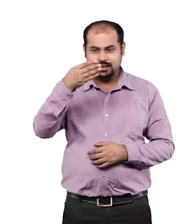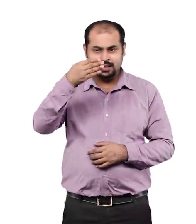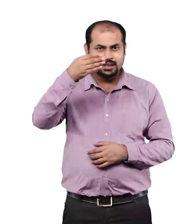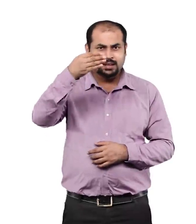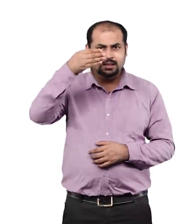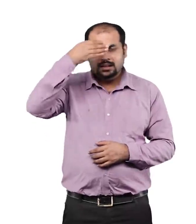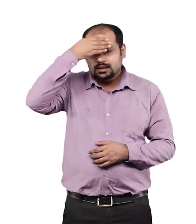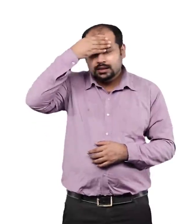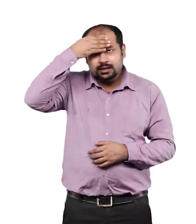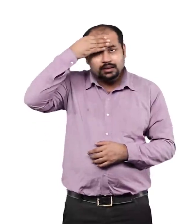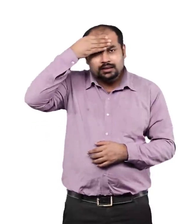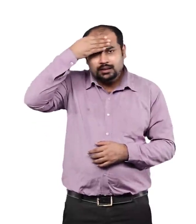about 4 fingers wide."